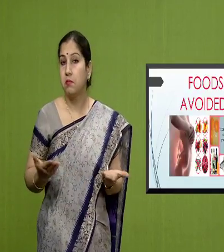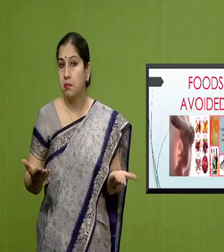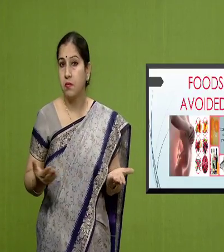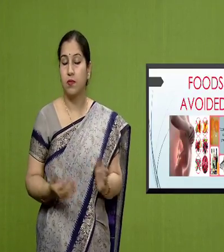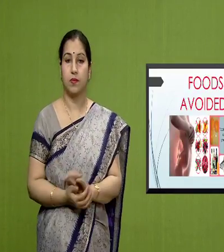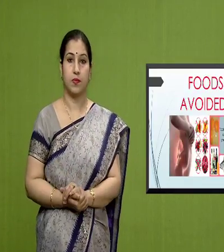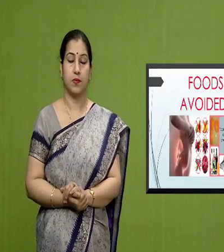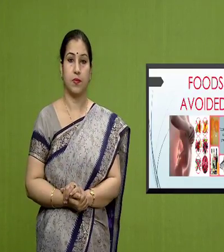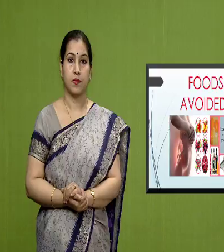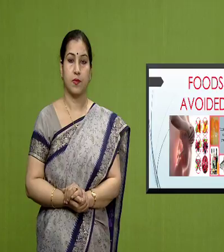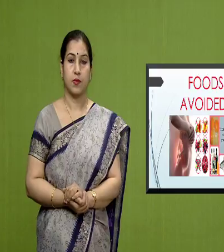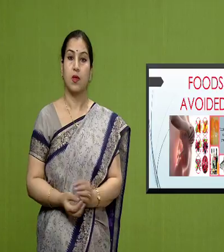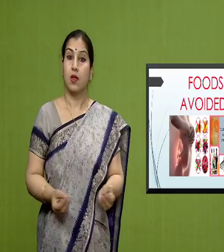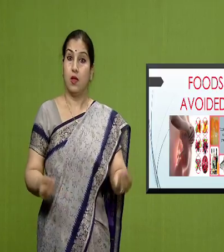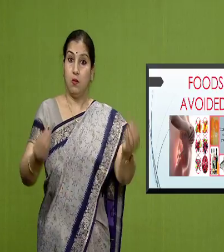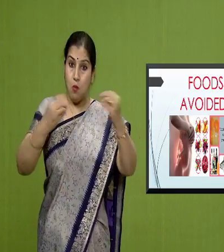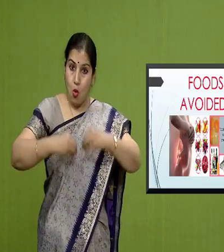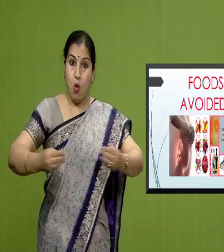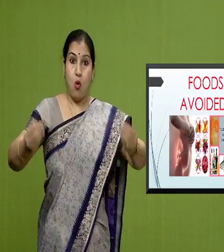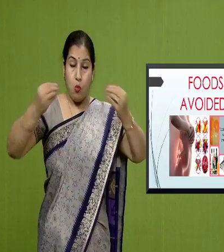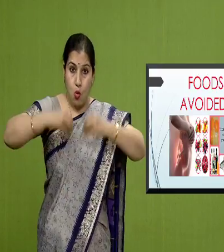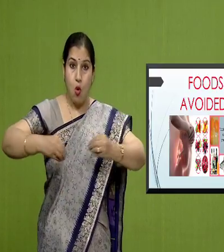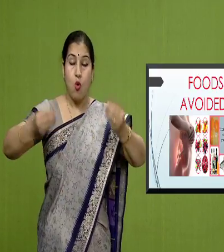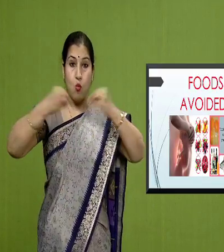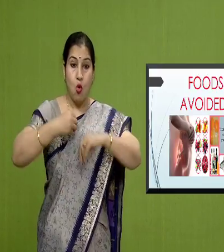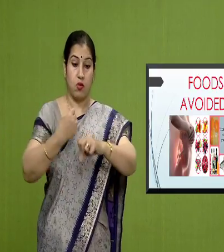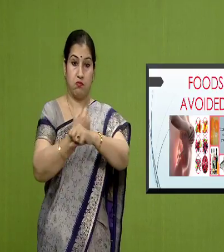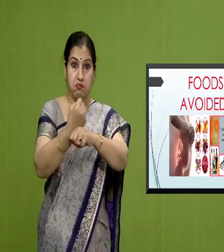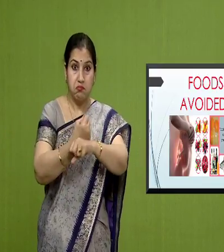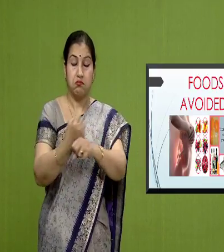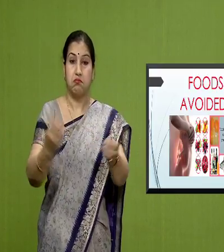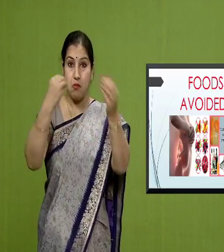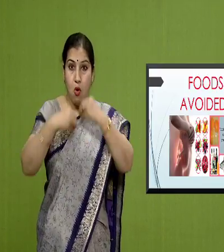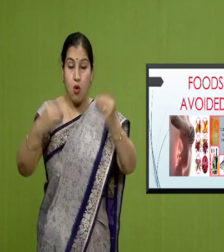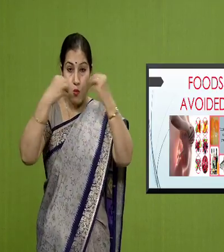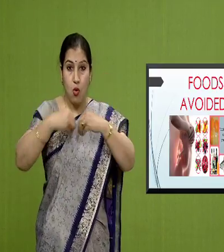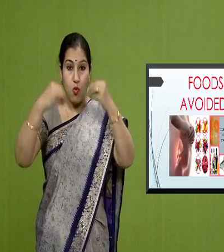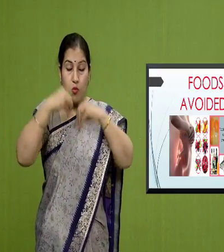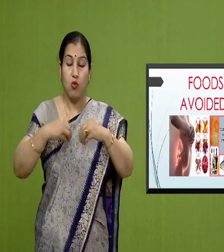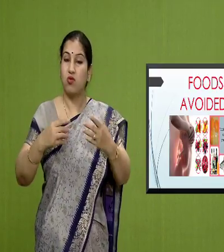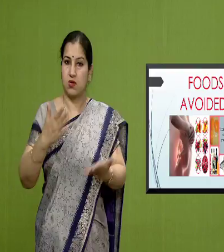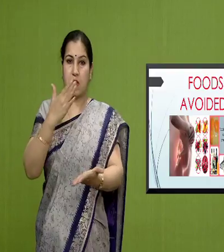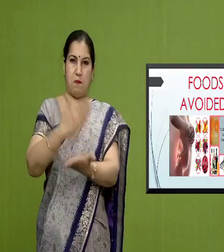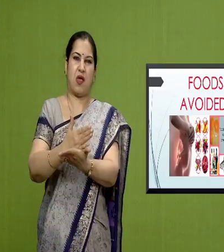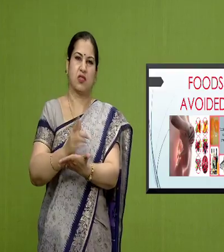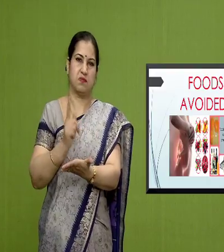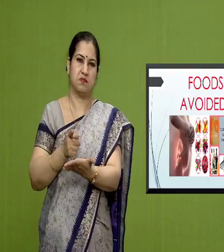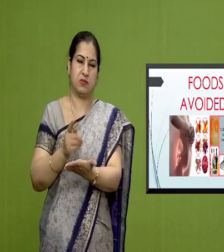However, excessive consumption of fat consumption should be